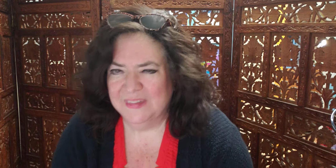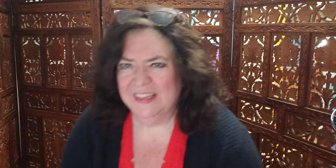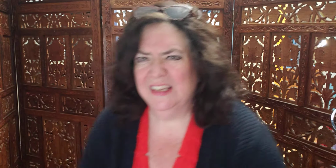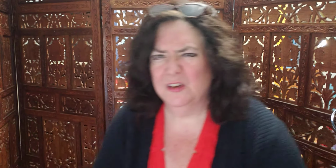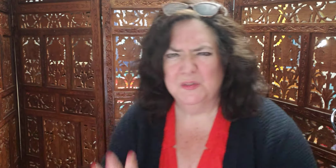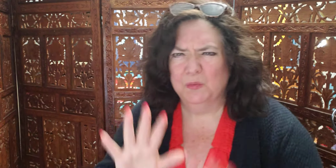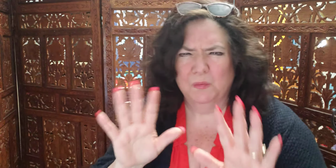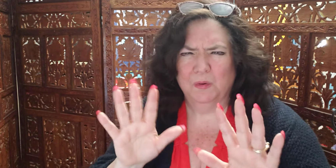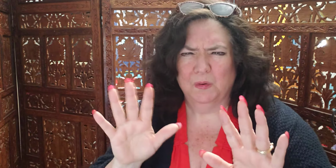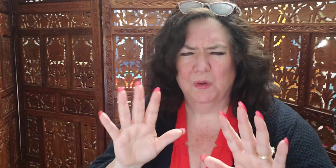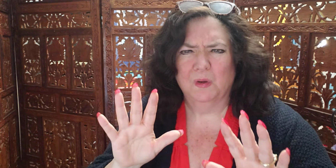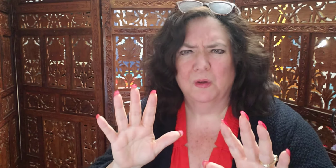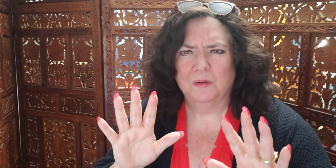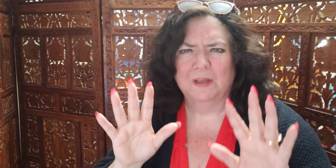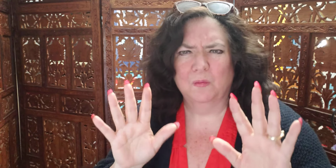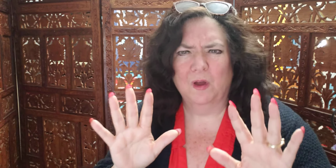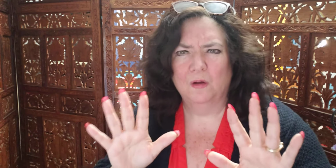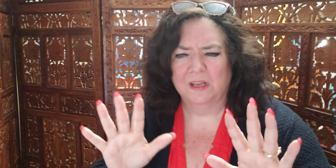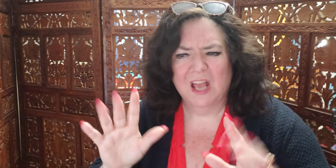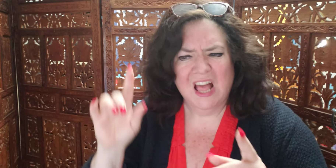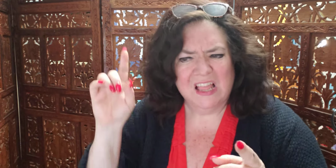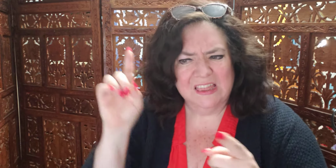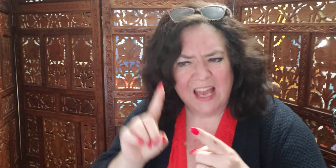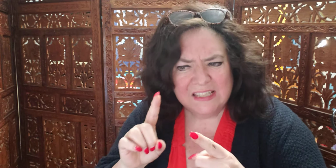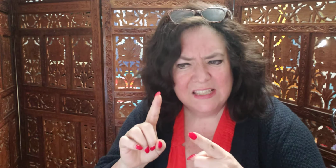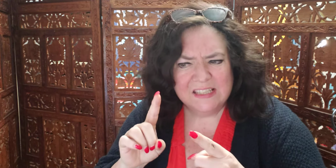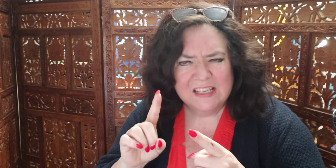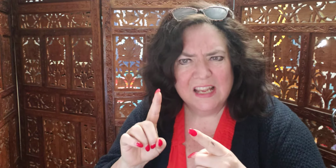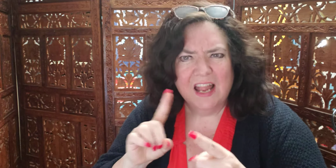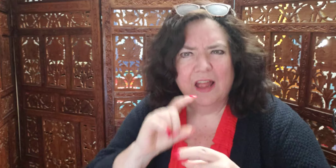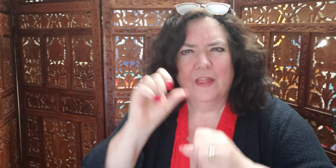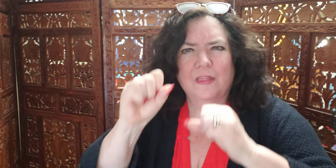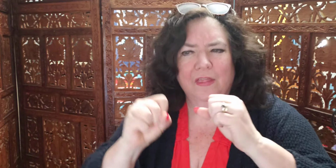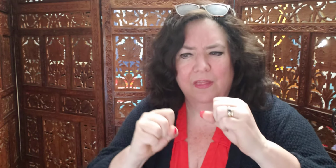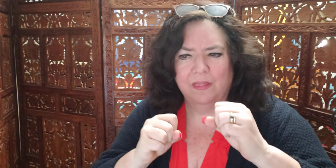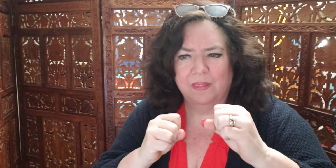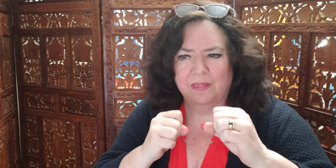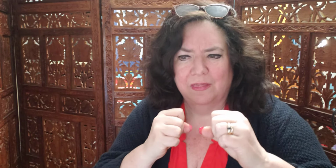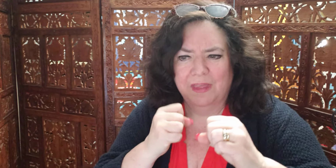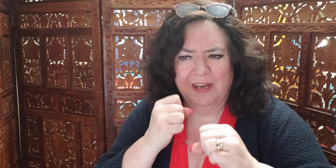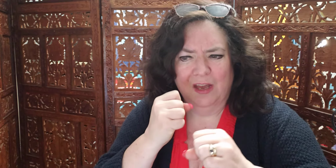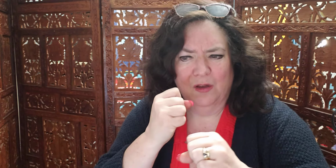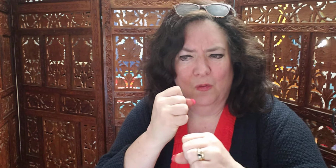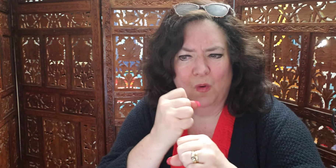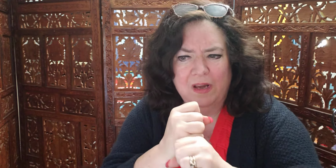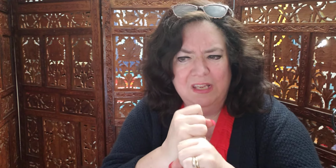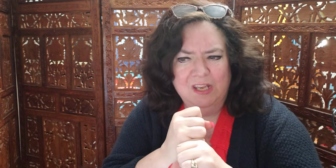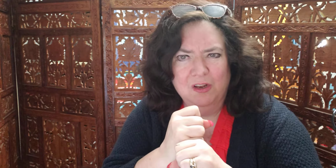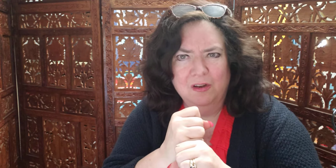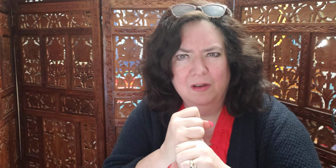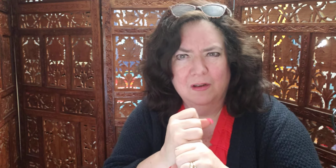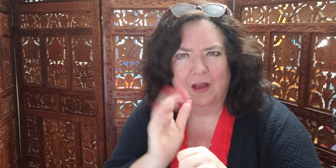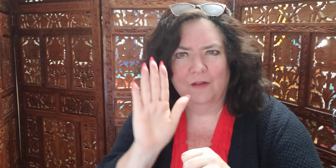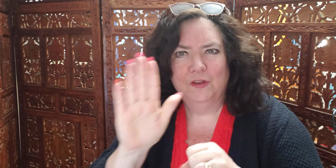He goes, like, wait, hold on. Less than 1 year of